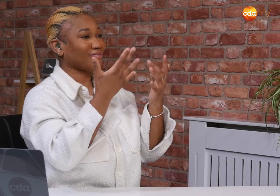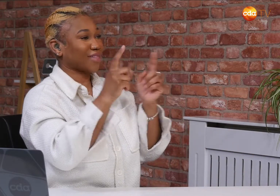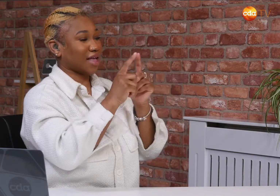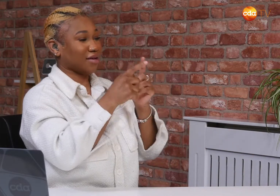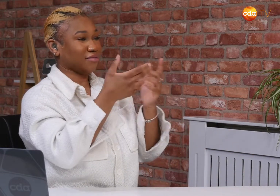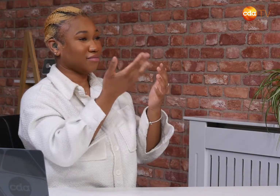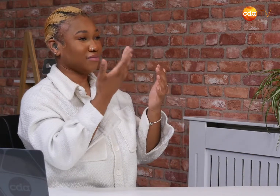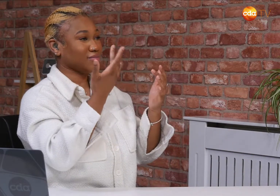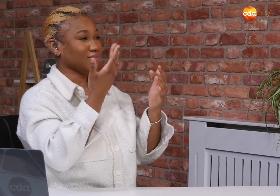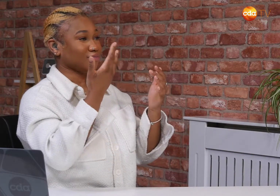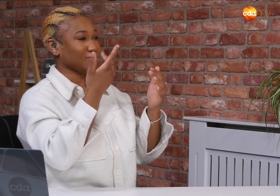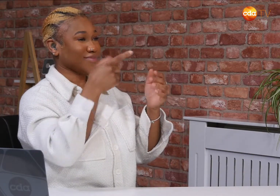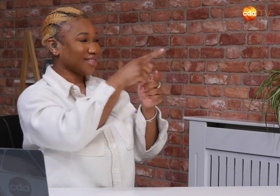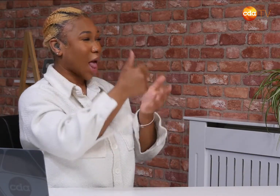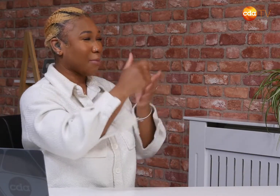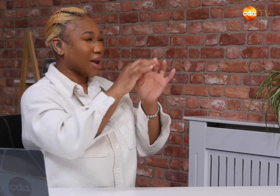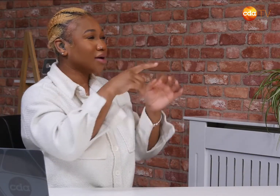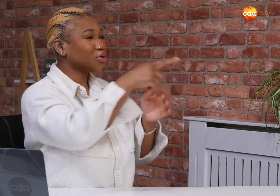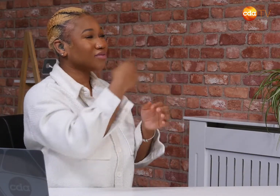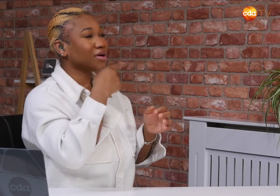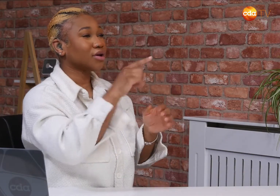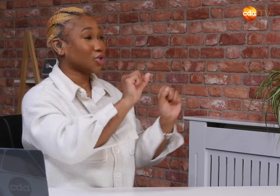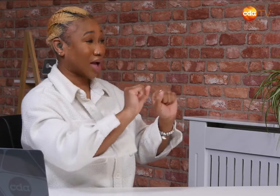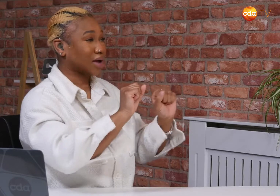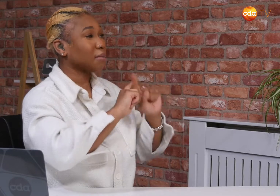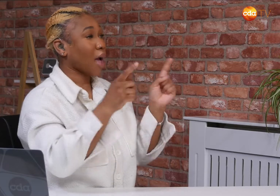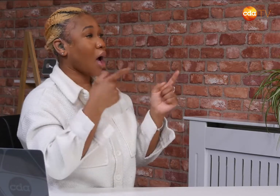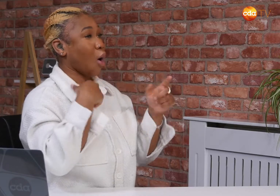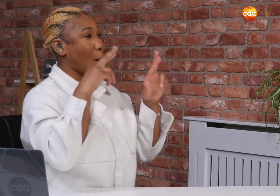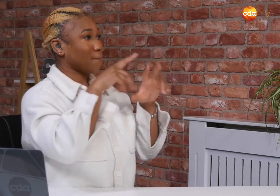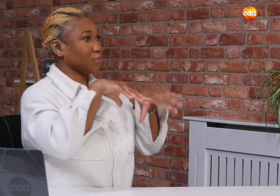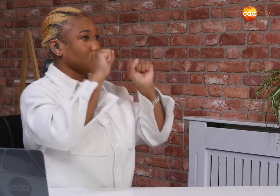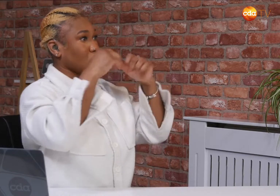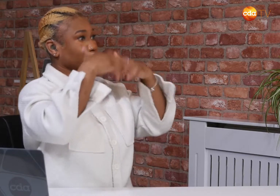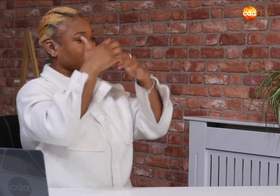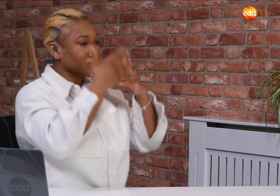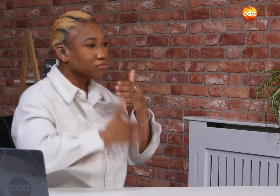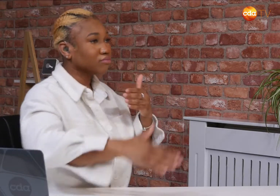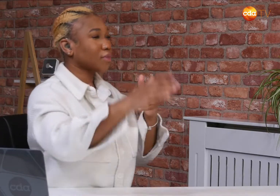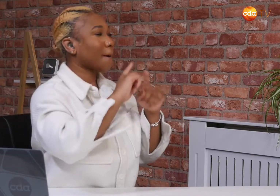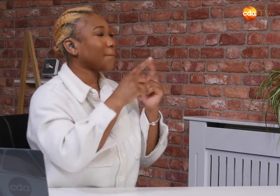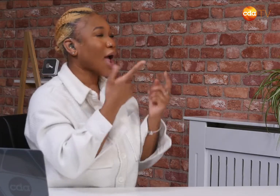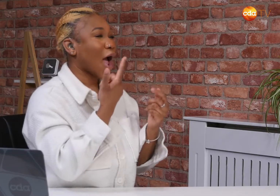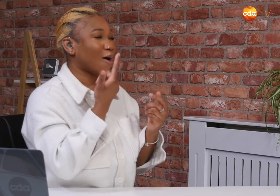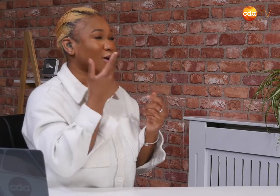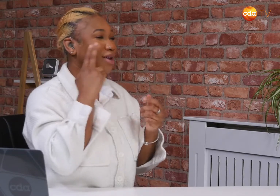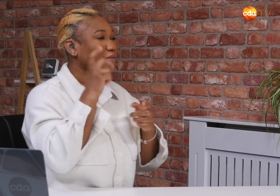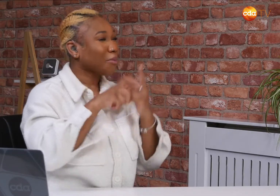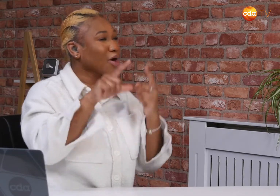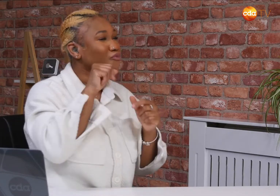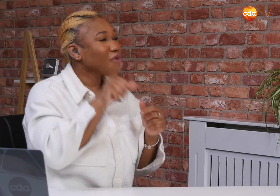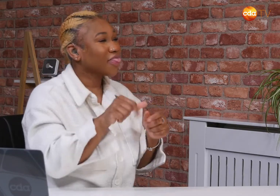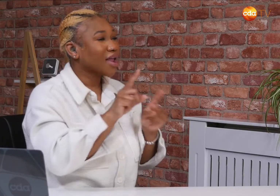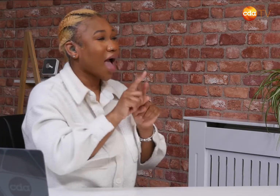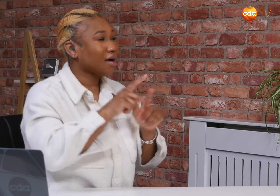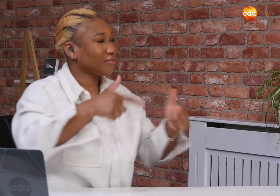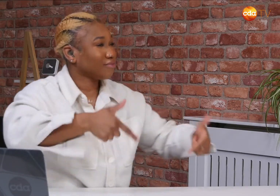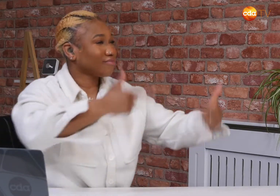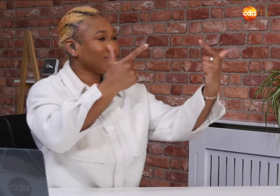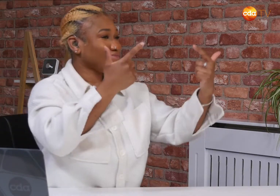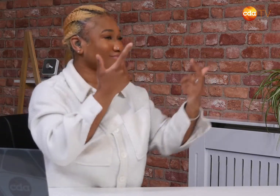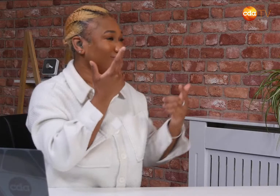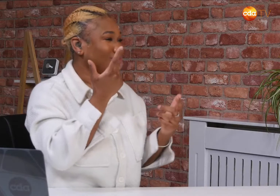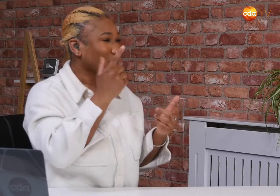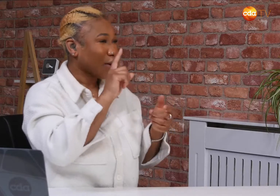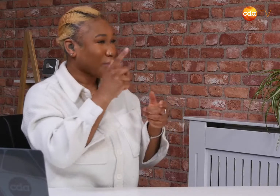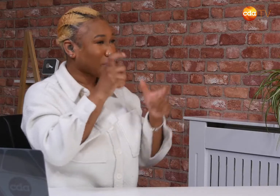So what if, for example, you mentioned about your helpline, it's not yet in BSL, but